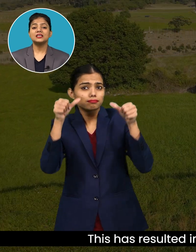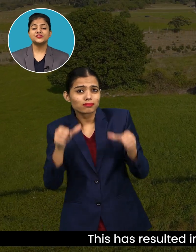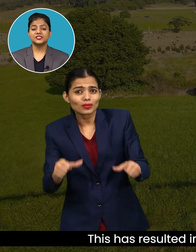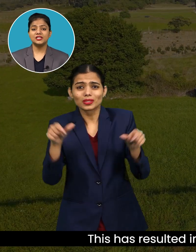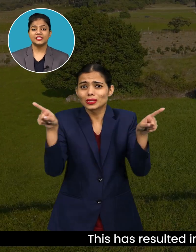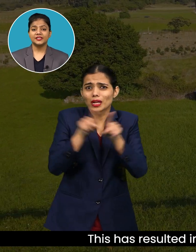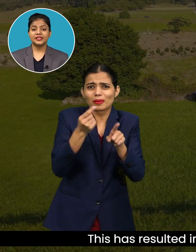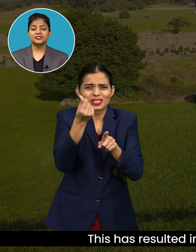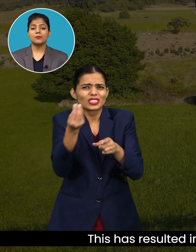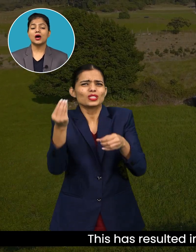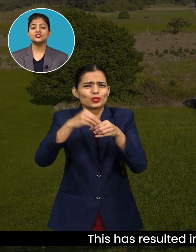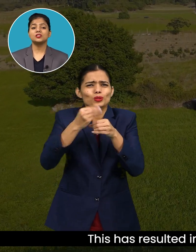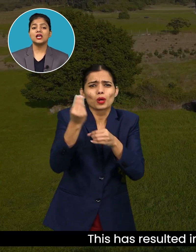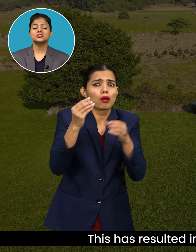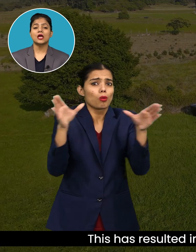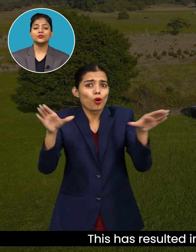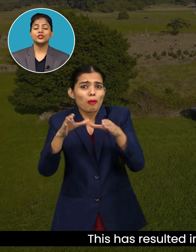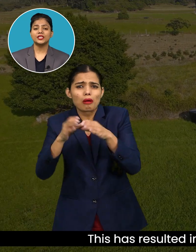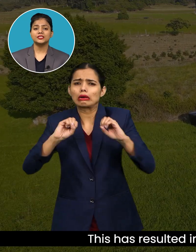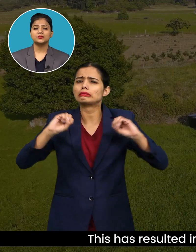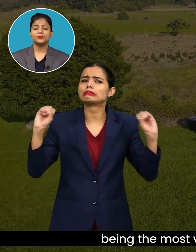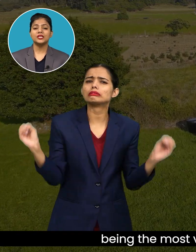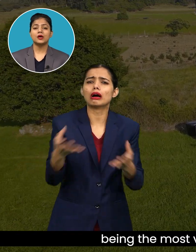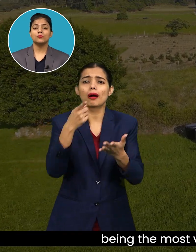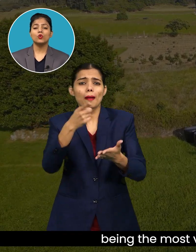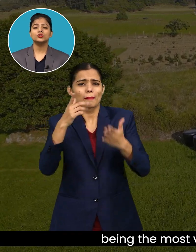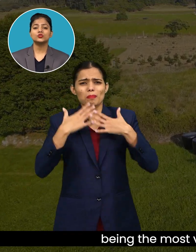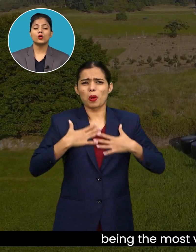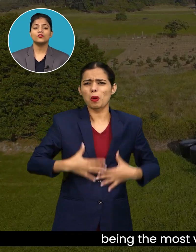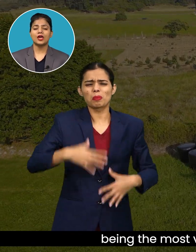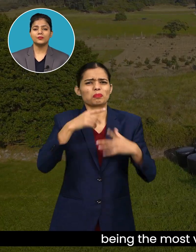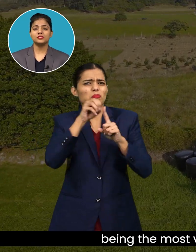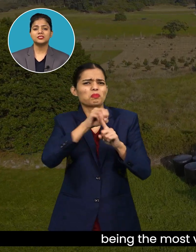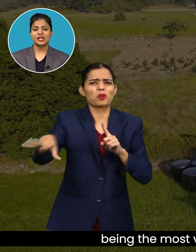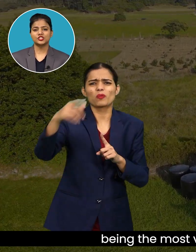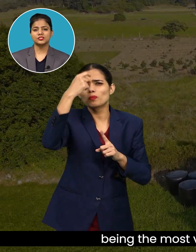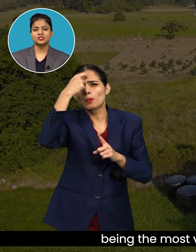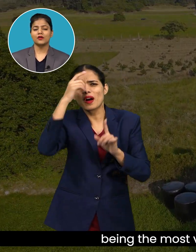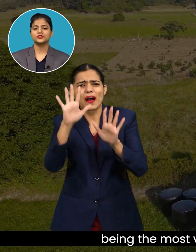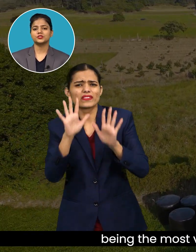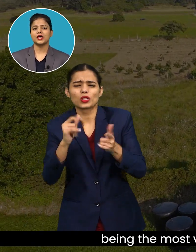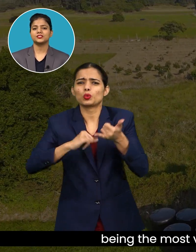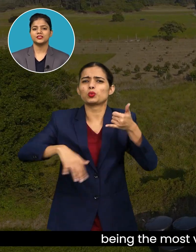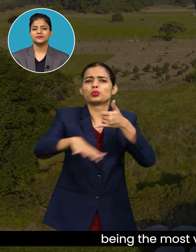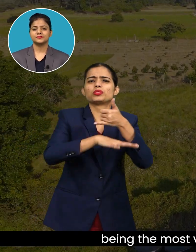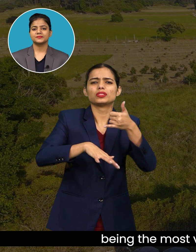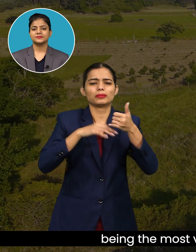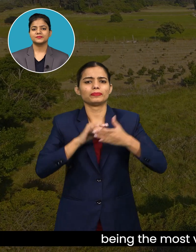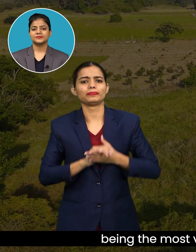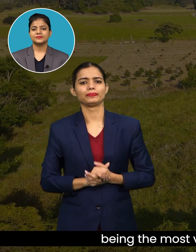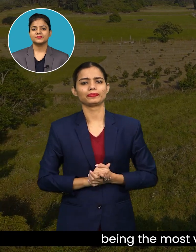This has resulted in the marginalized communities being the most vulnerable sections of society.